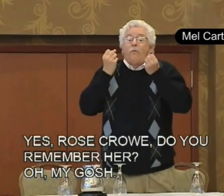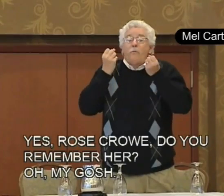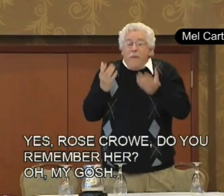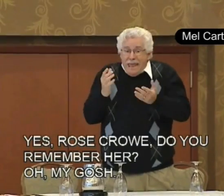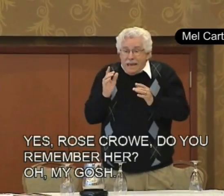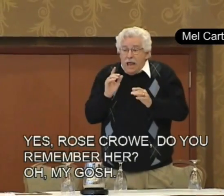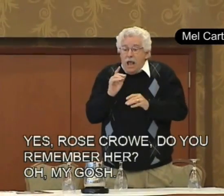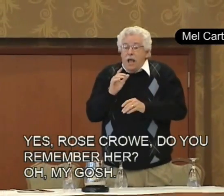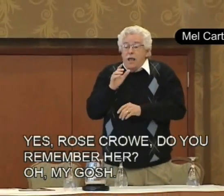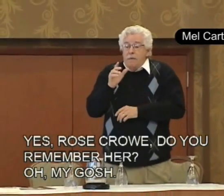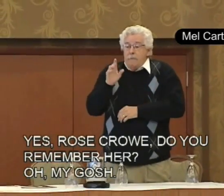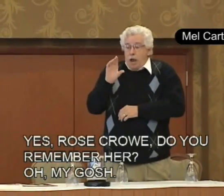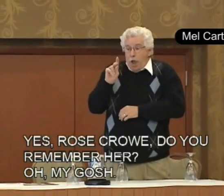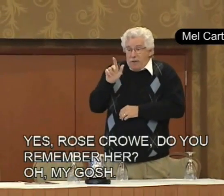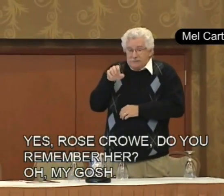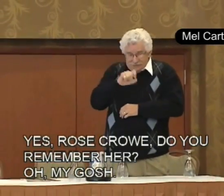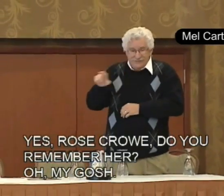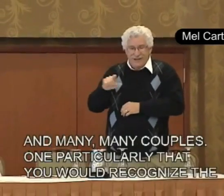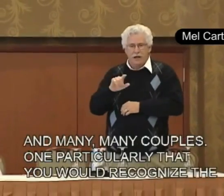and many many couples